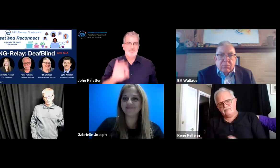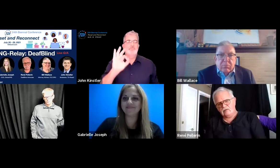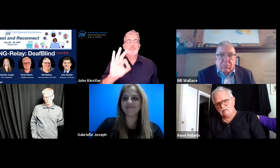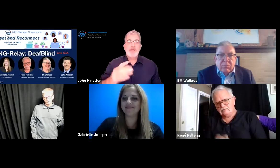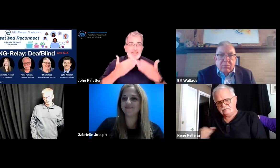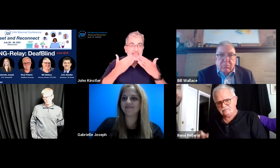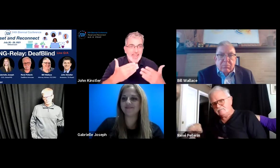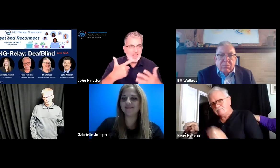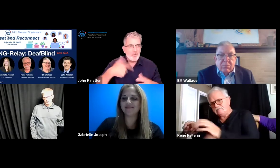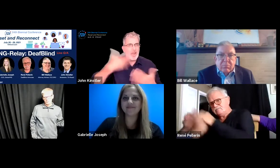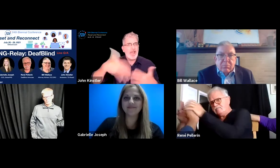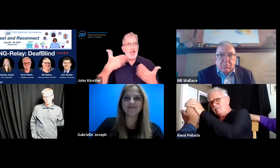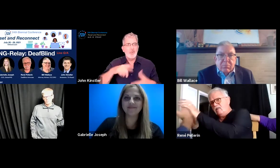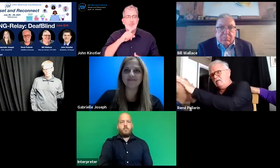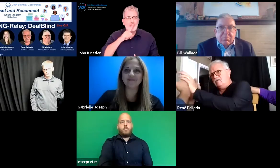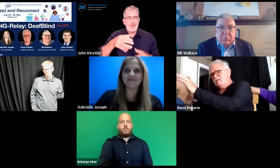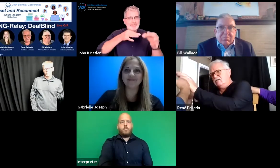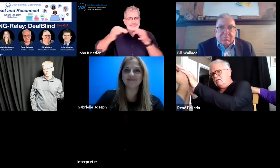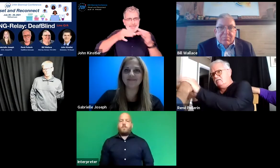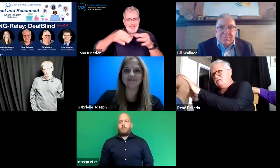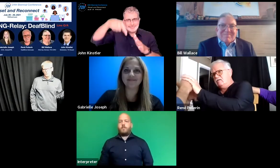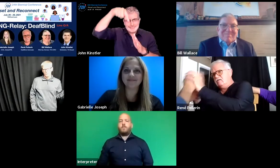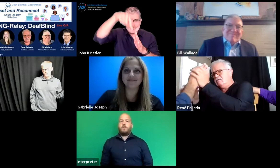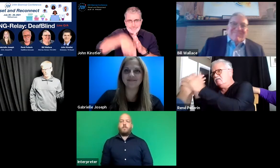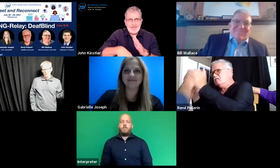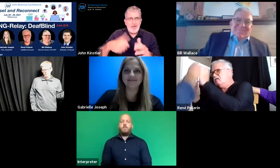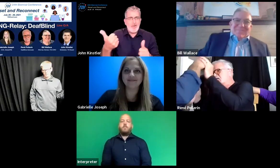about this, but I'm gonna turn it over and let you guys discuss this.